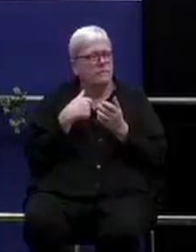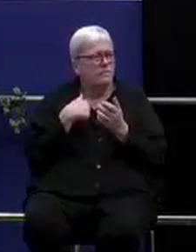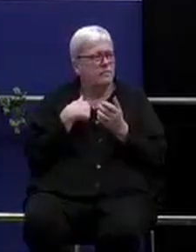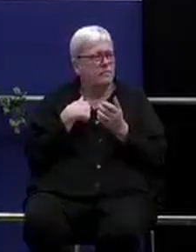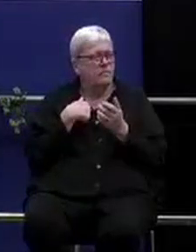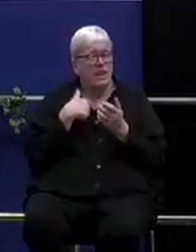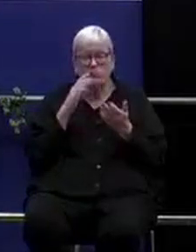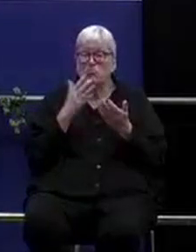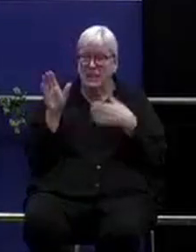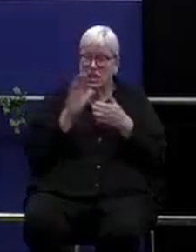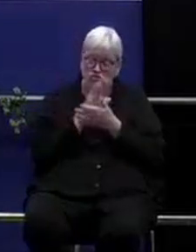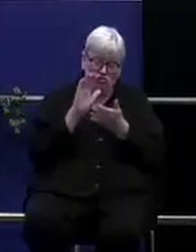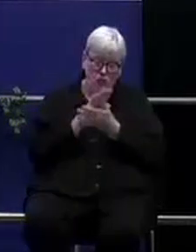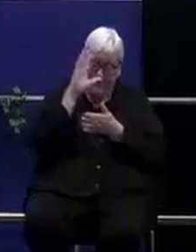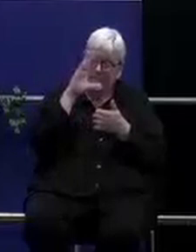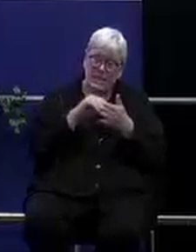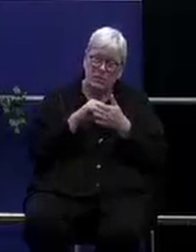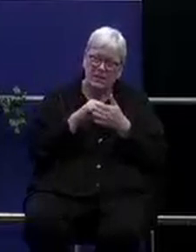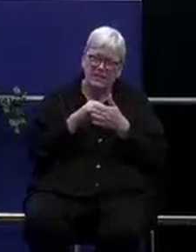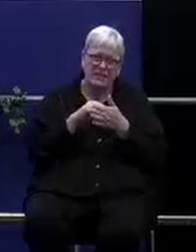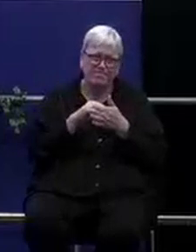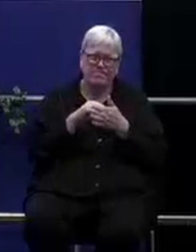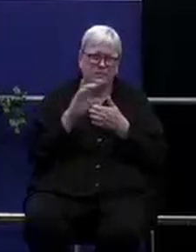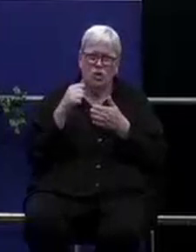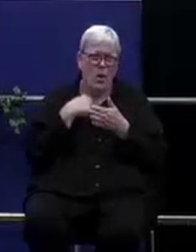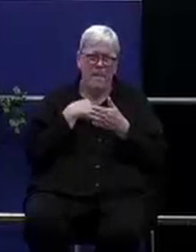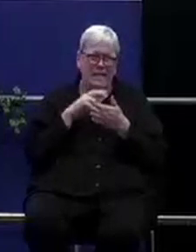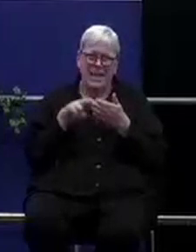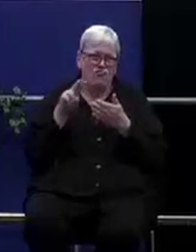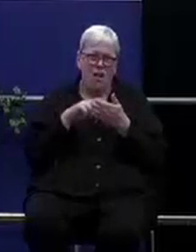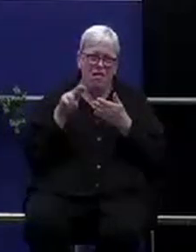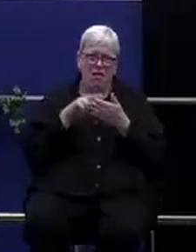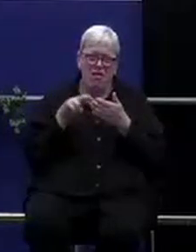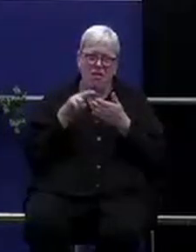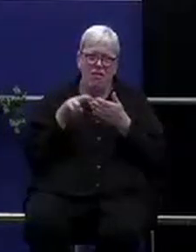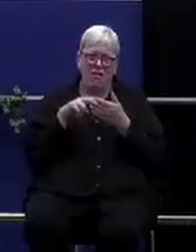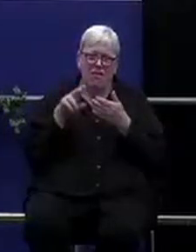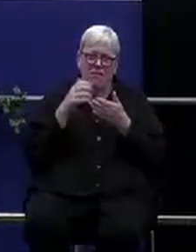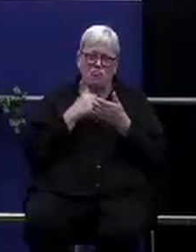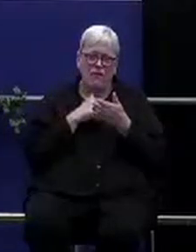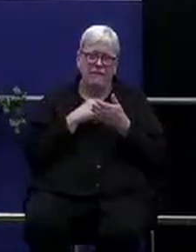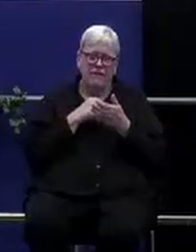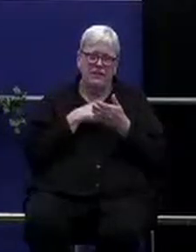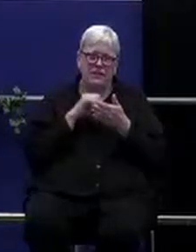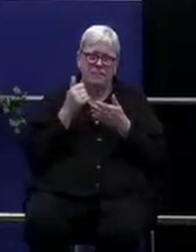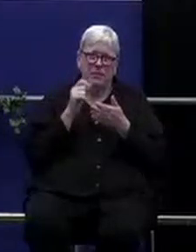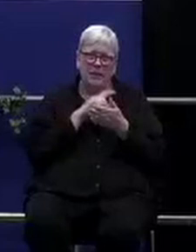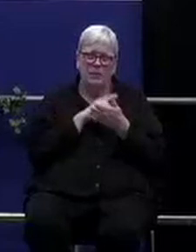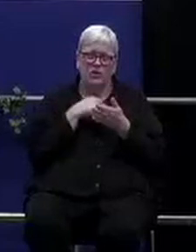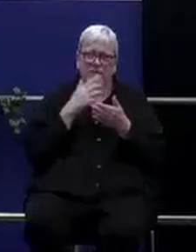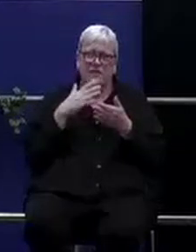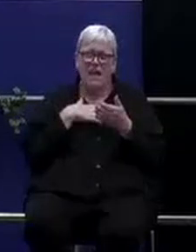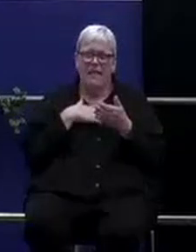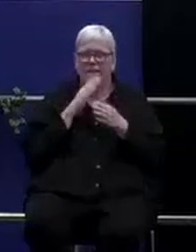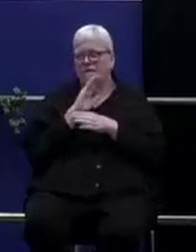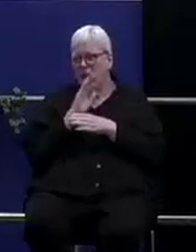And I did enjoy the experience, but I don't think it's a form that I kind of naturally gravitate towards. Maybe because I'm more of a lover of film as